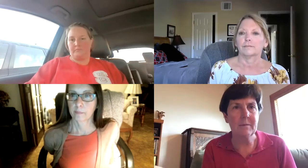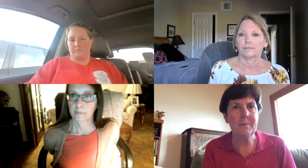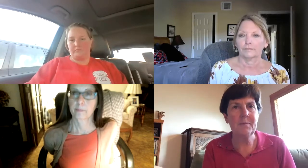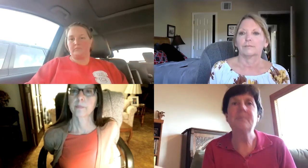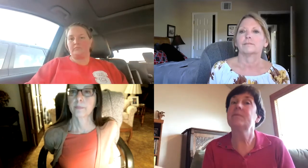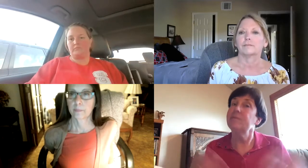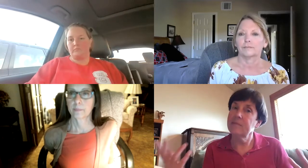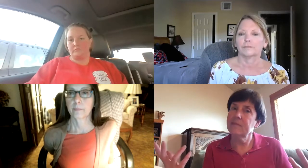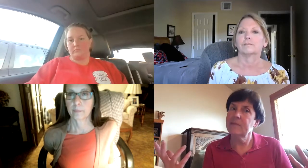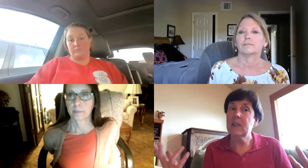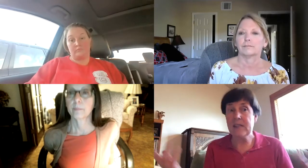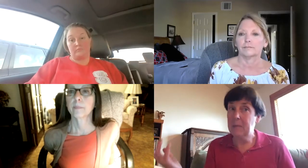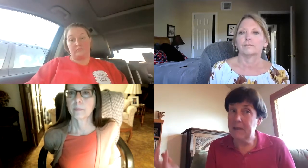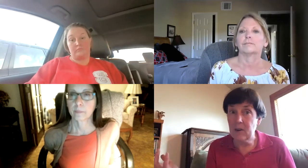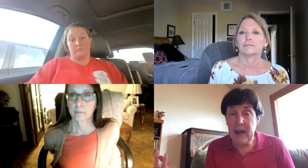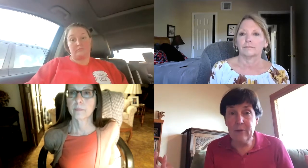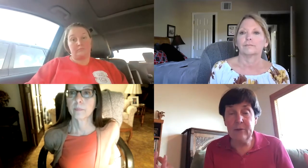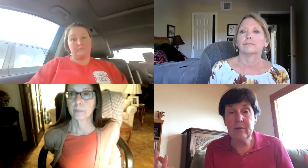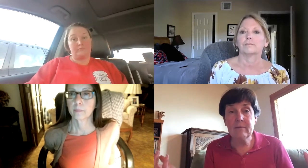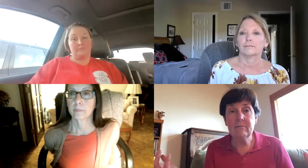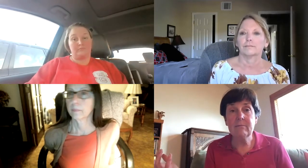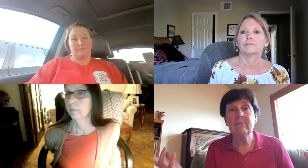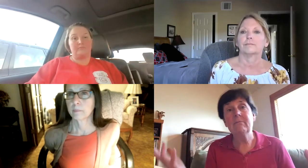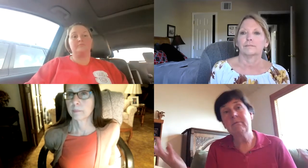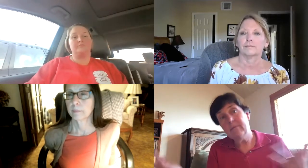signing. Does that mean they're deaf?